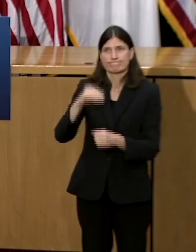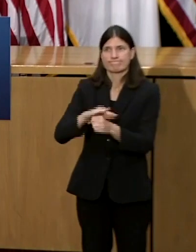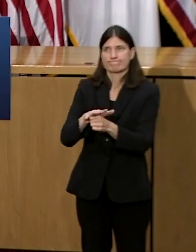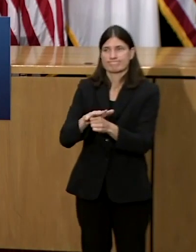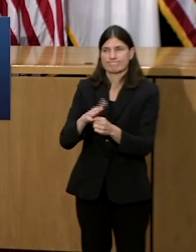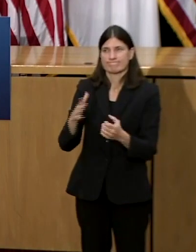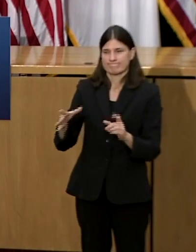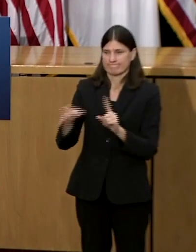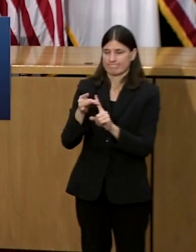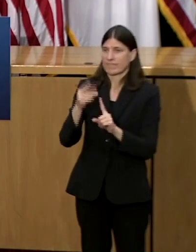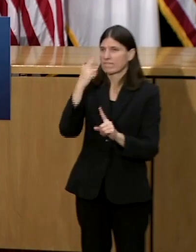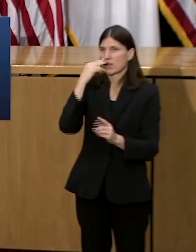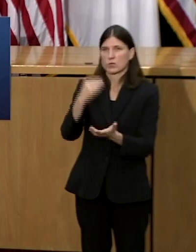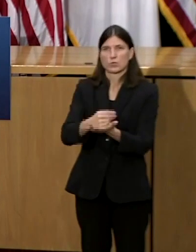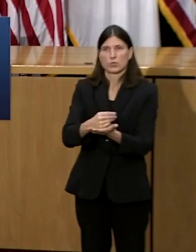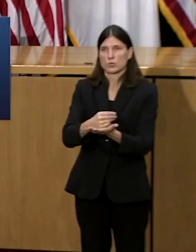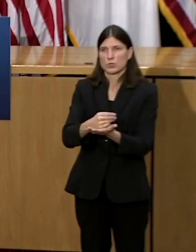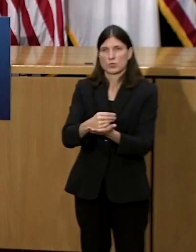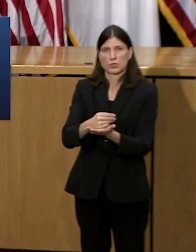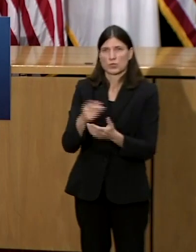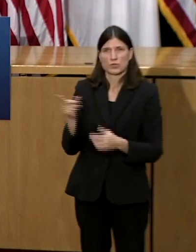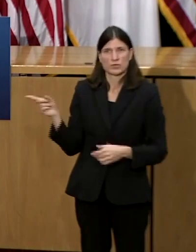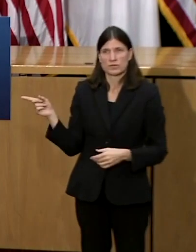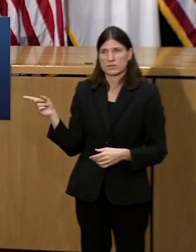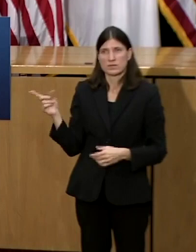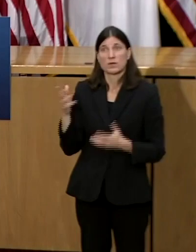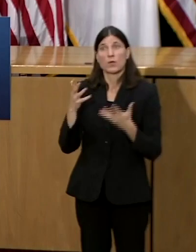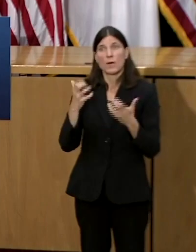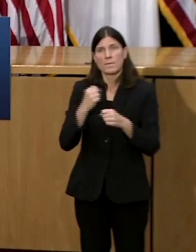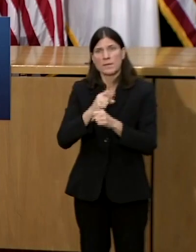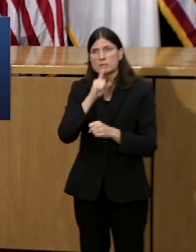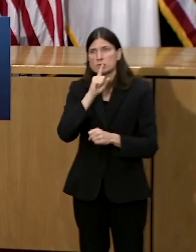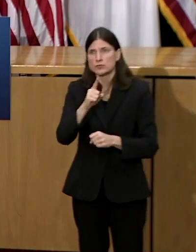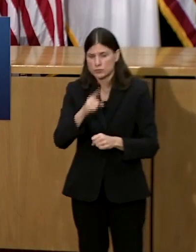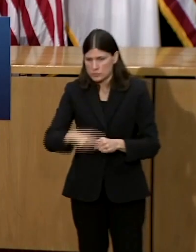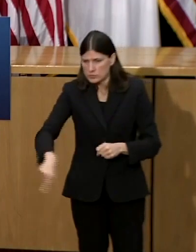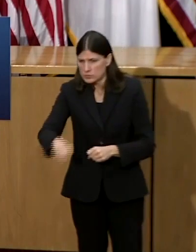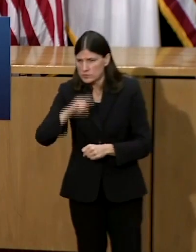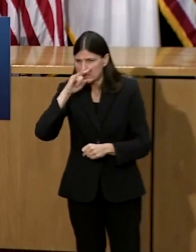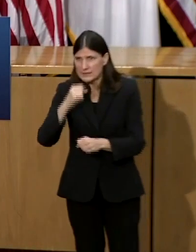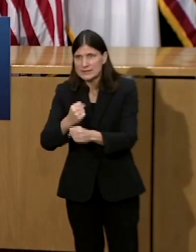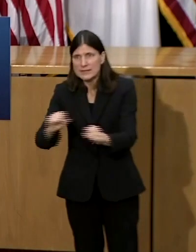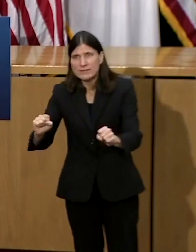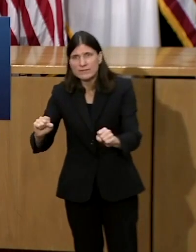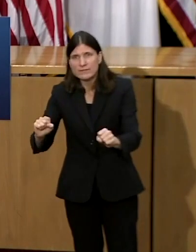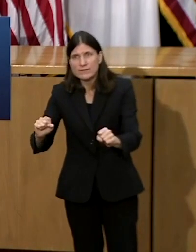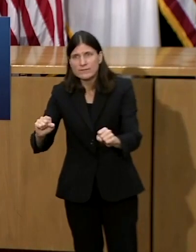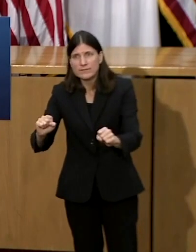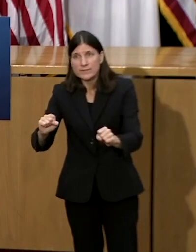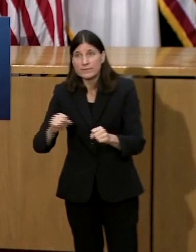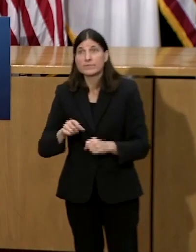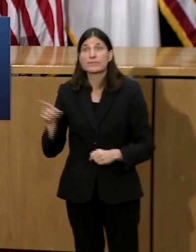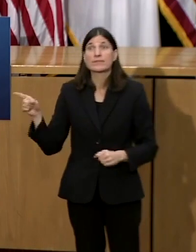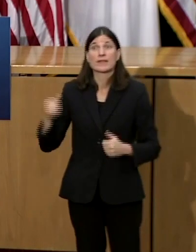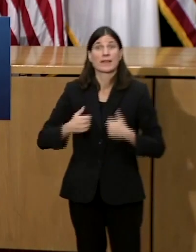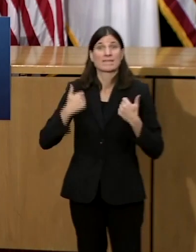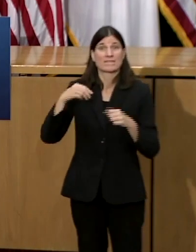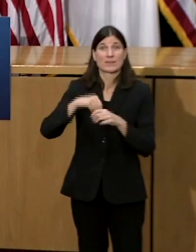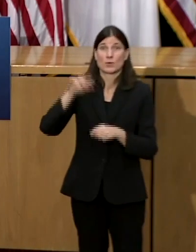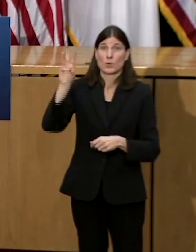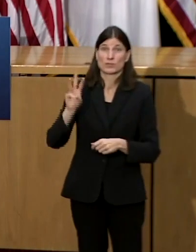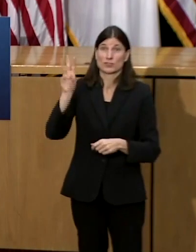day. I practice in Worcester, and we've had different levels of community transmission, yellow and